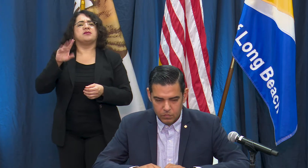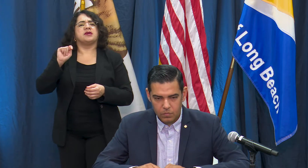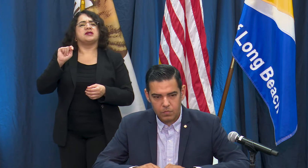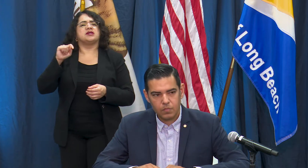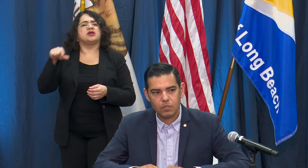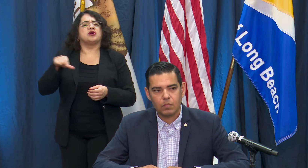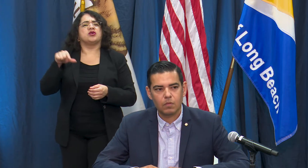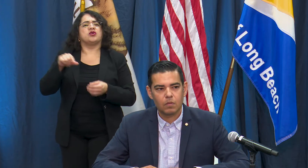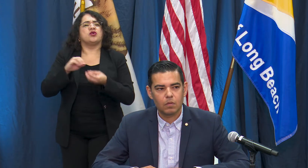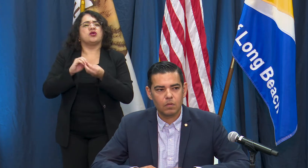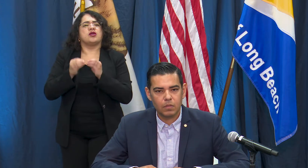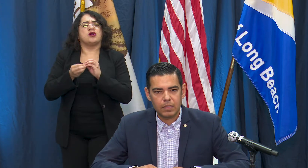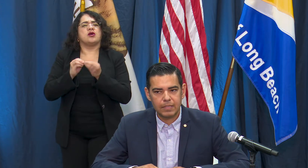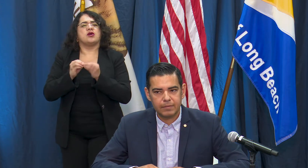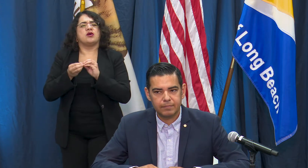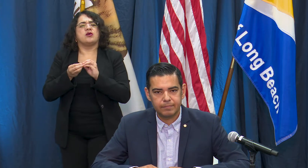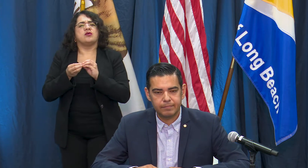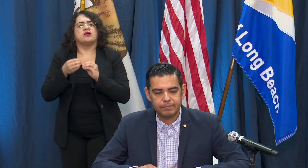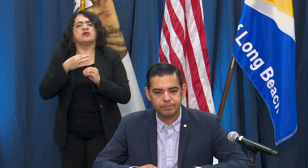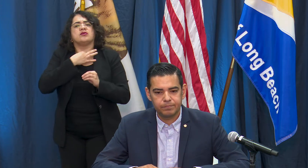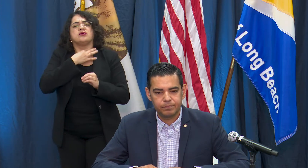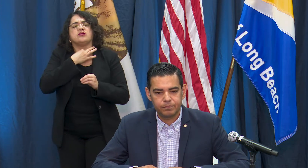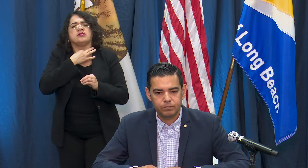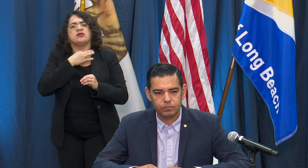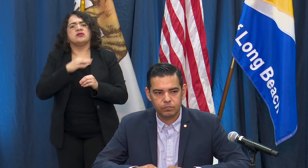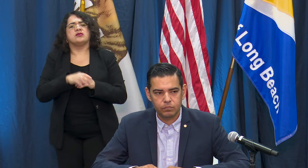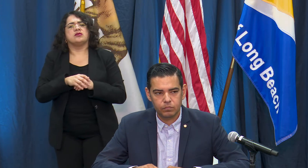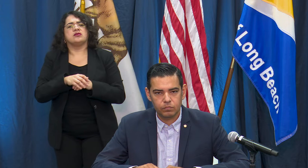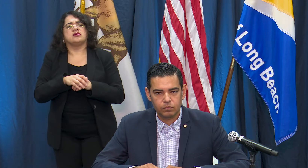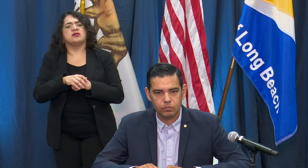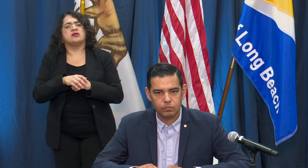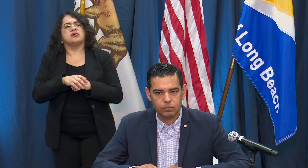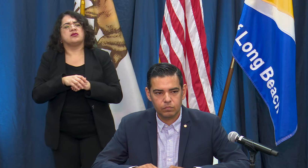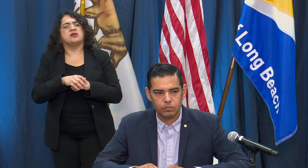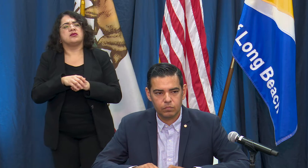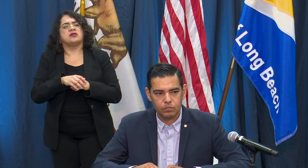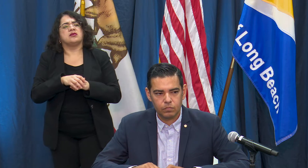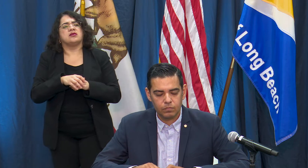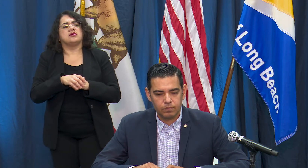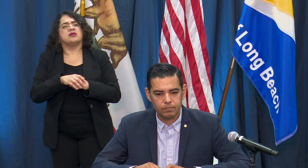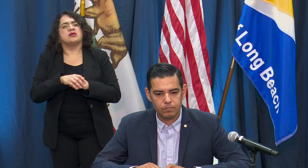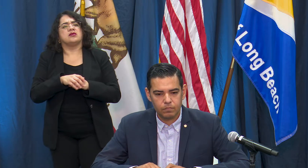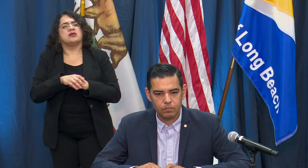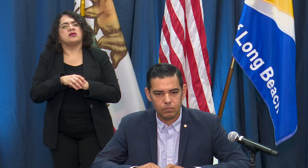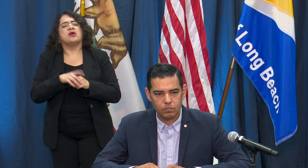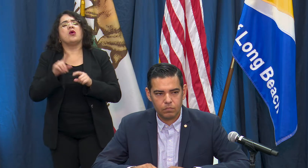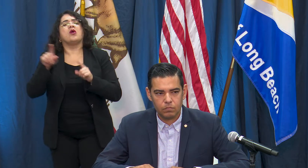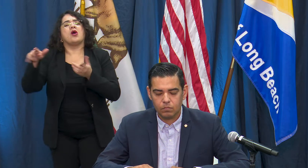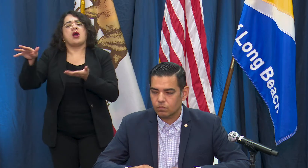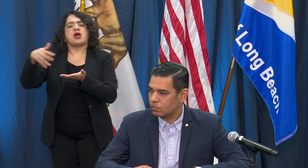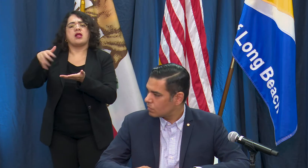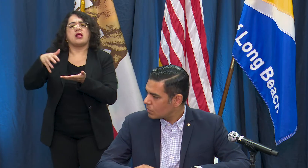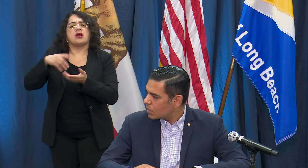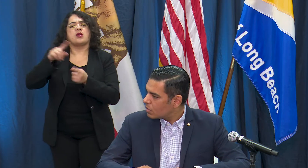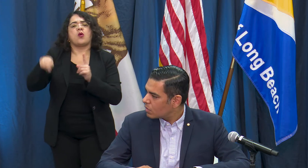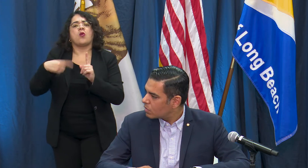why that information is not being collected, and when will it start being collected?